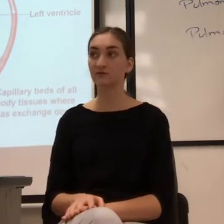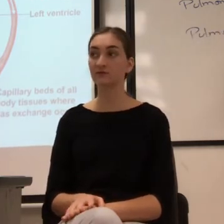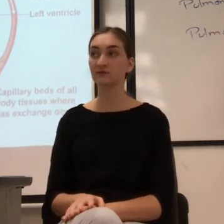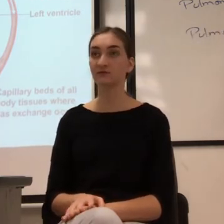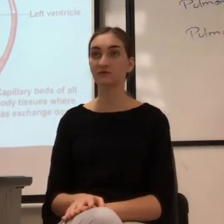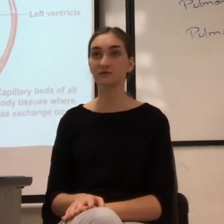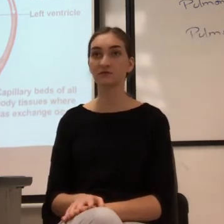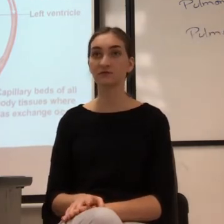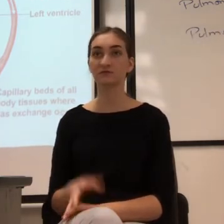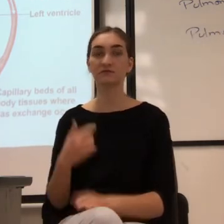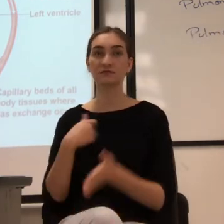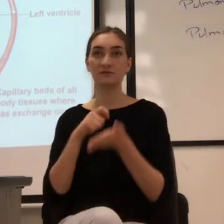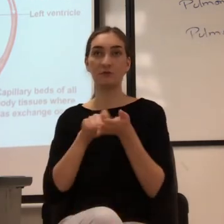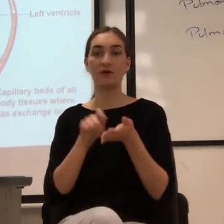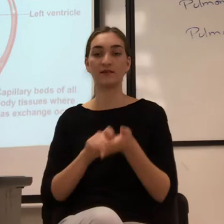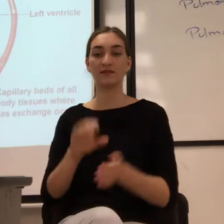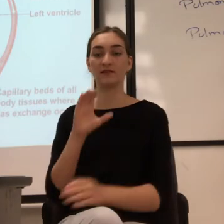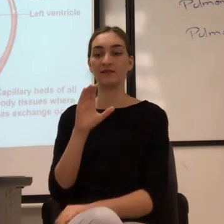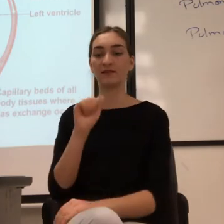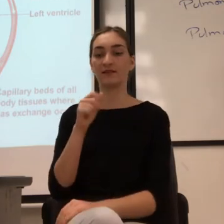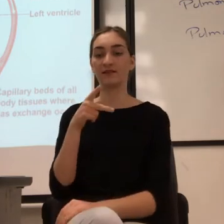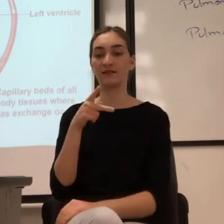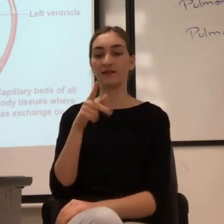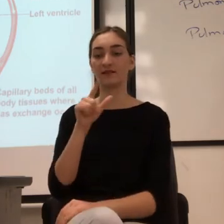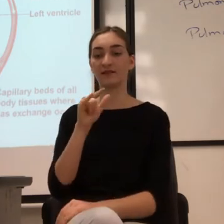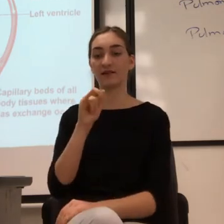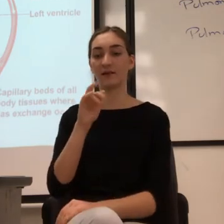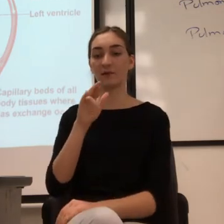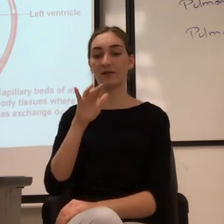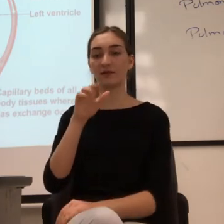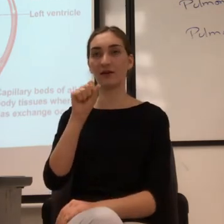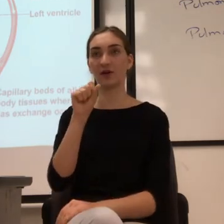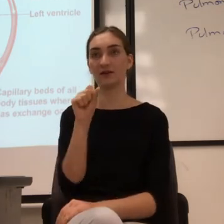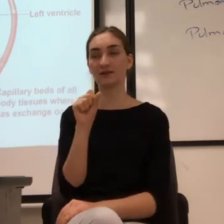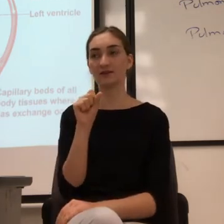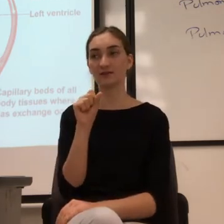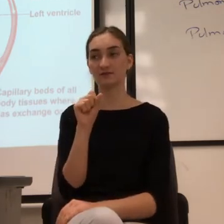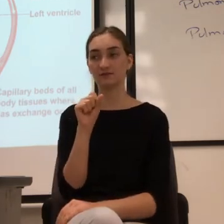So I'm writing capillaries in the